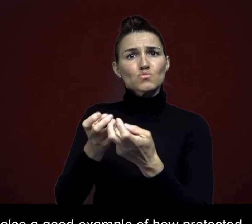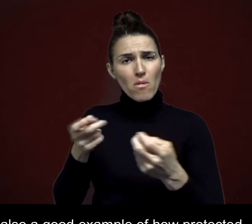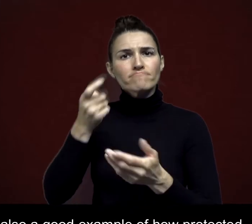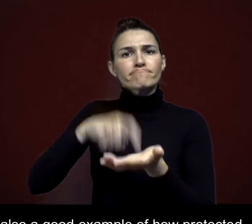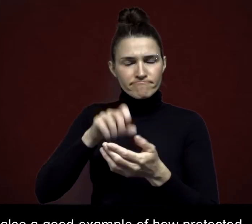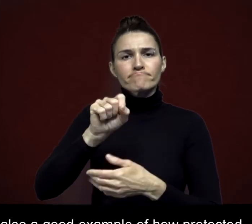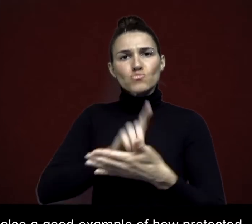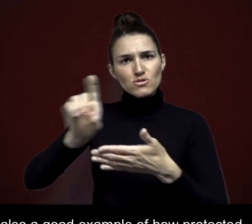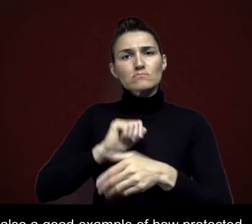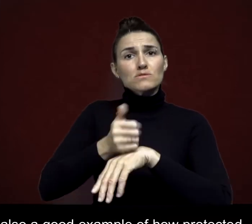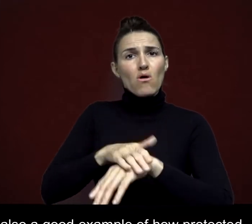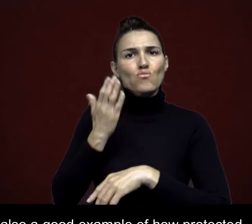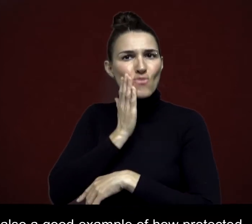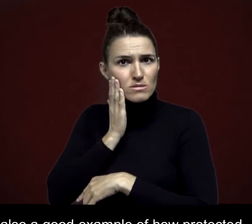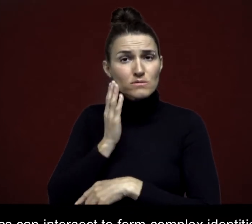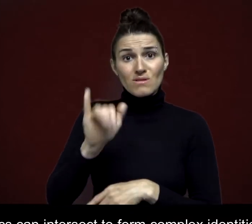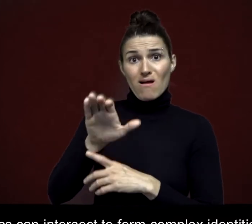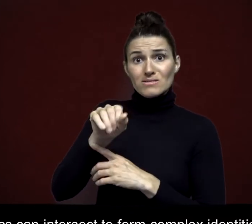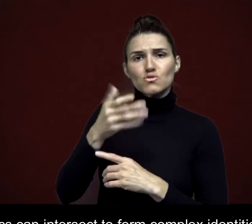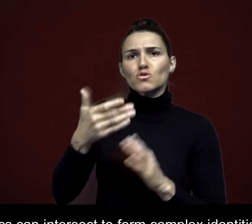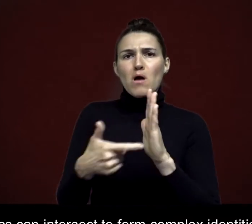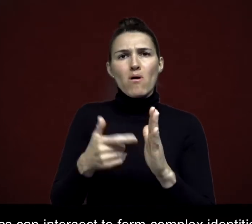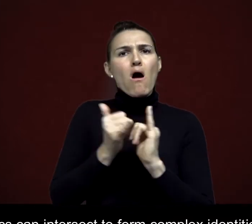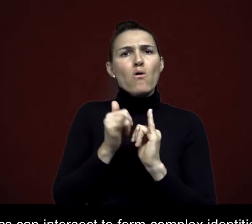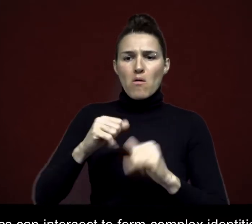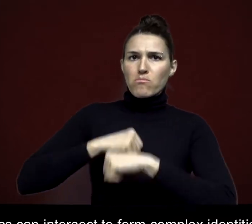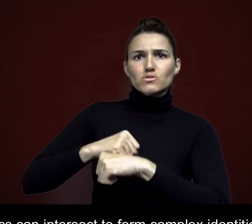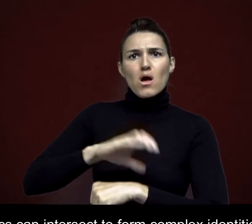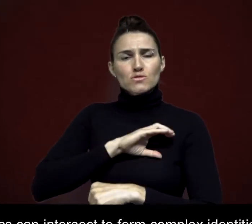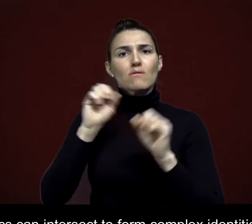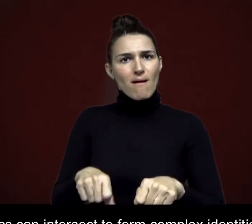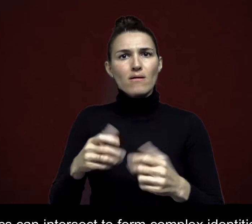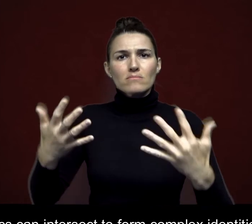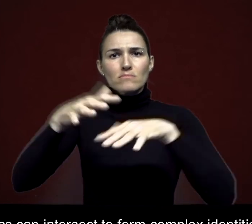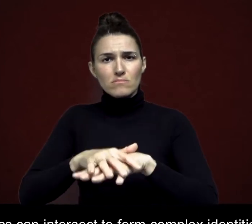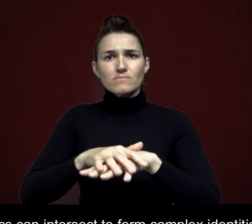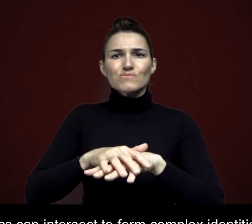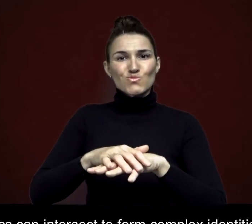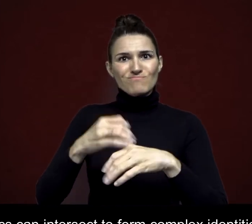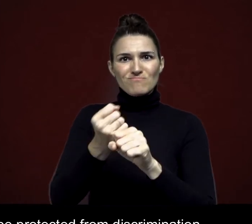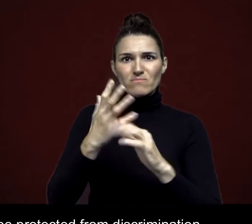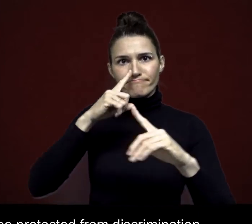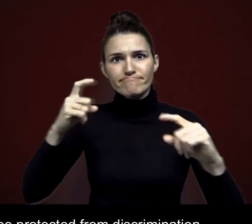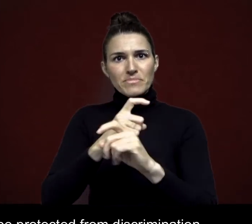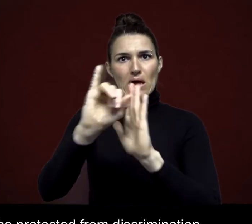is also a good example of how protected characteristics can intersect to form complex identities which must be protected